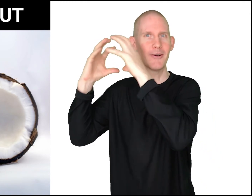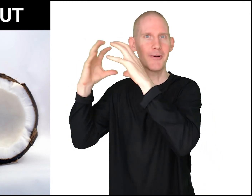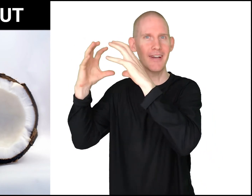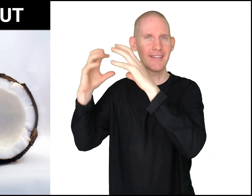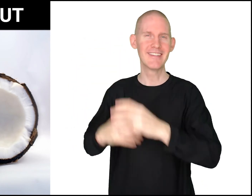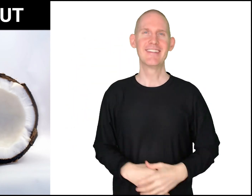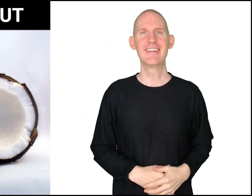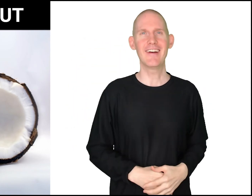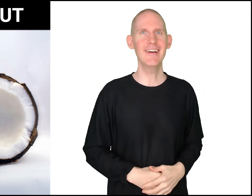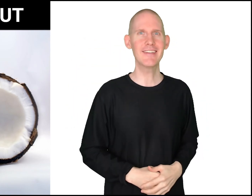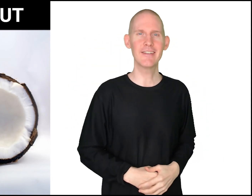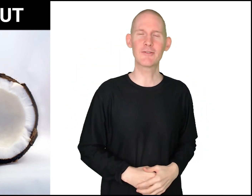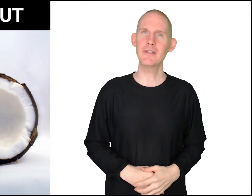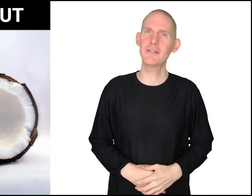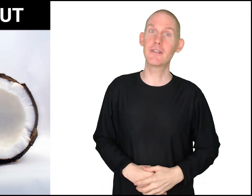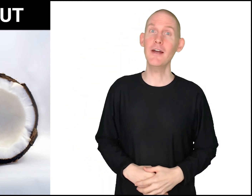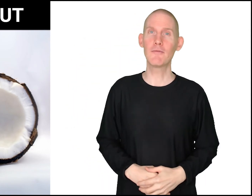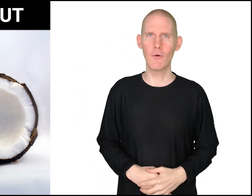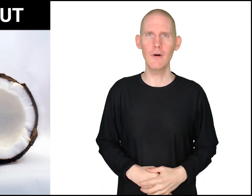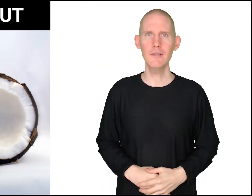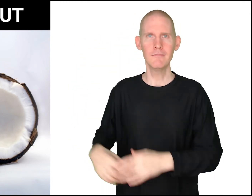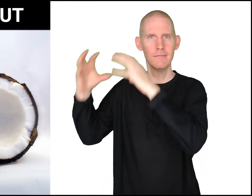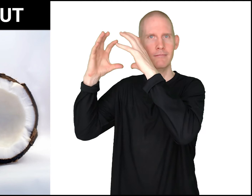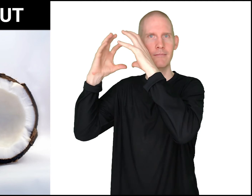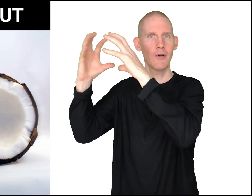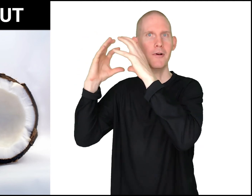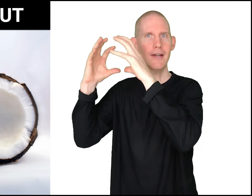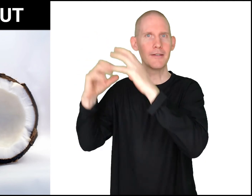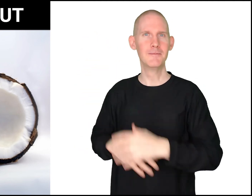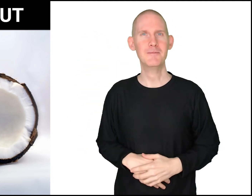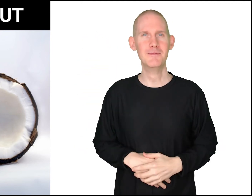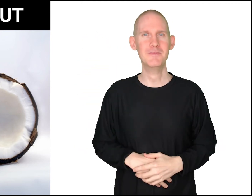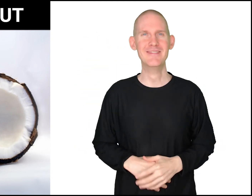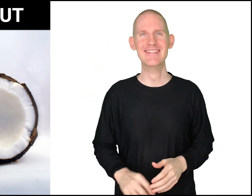Coconut. All right, this was the sign for coconut.